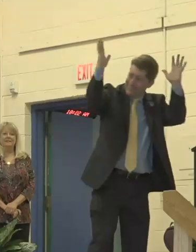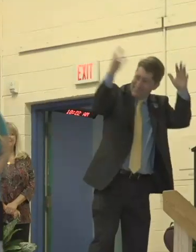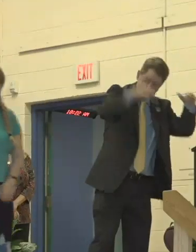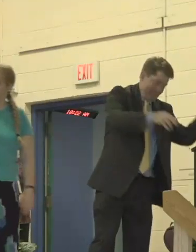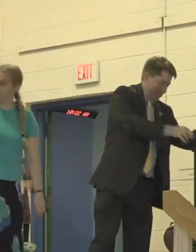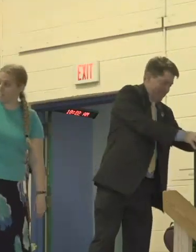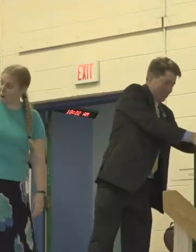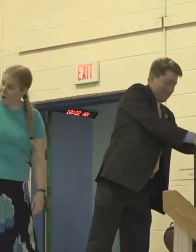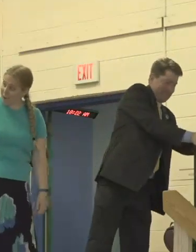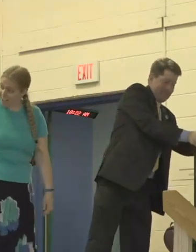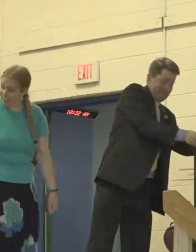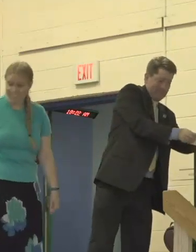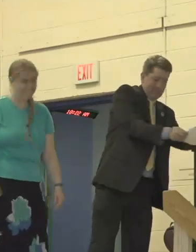Piszczek.